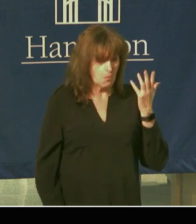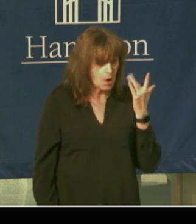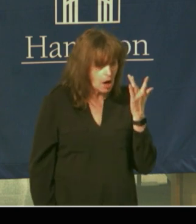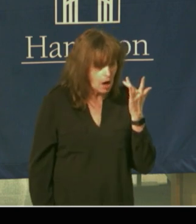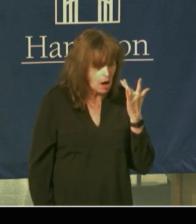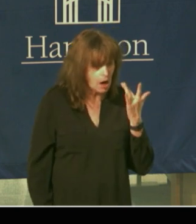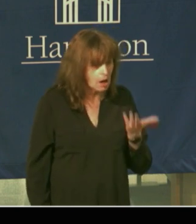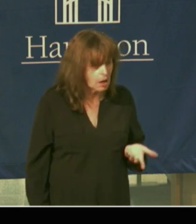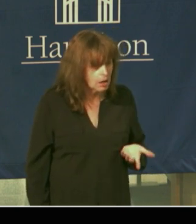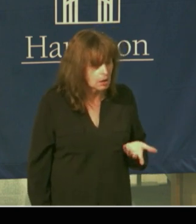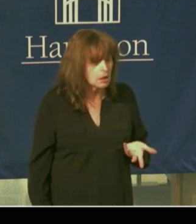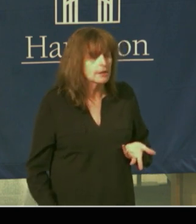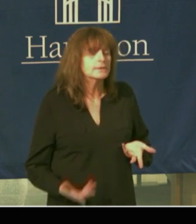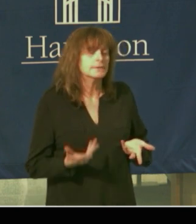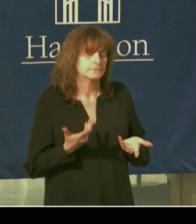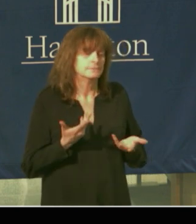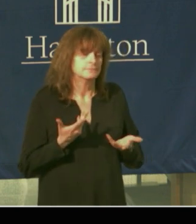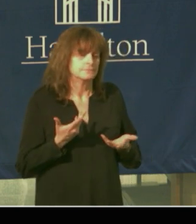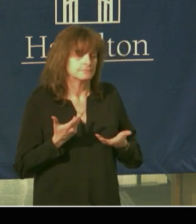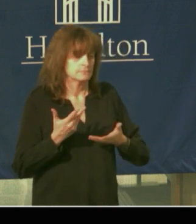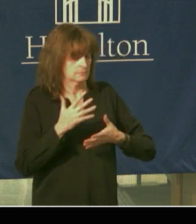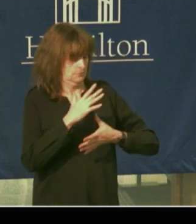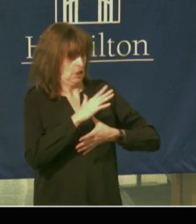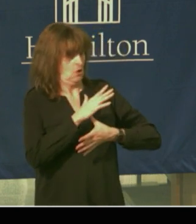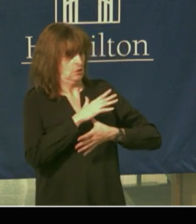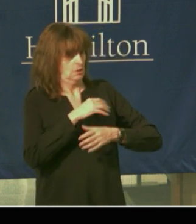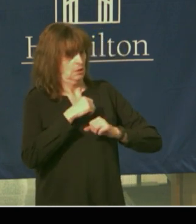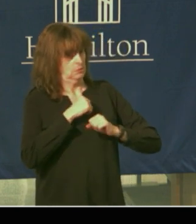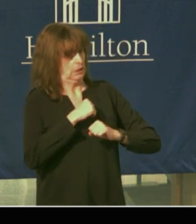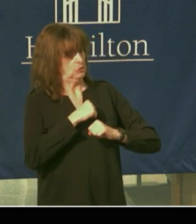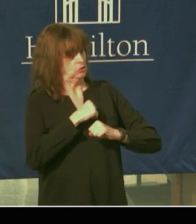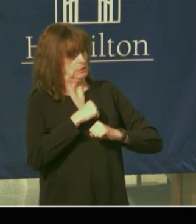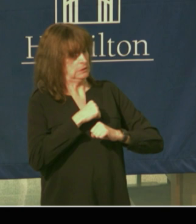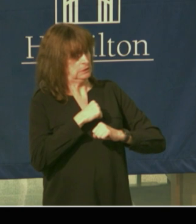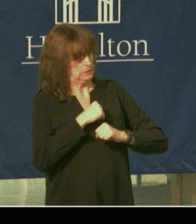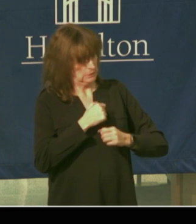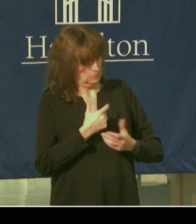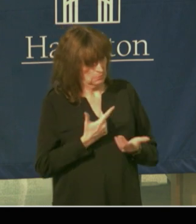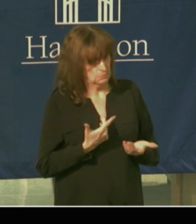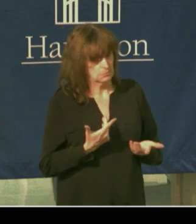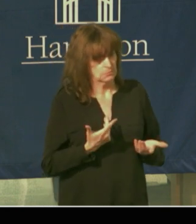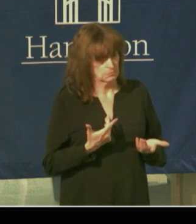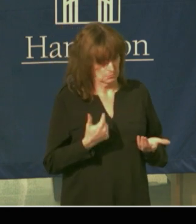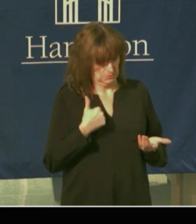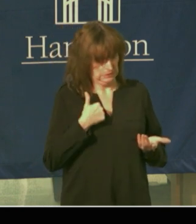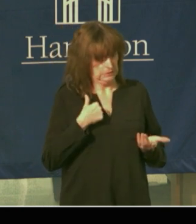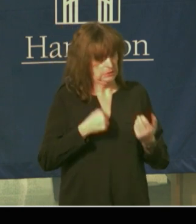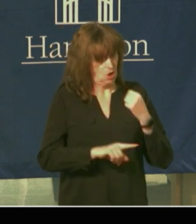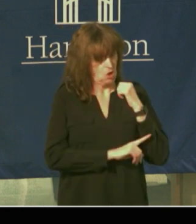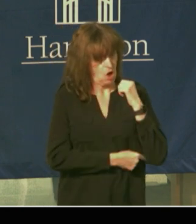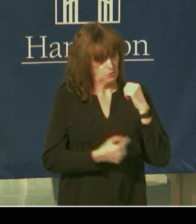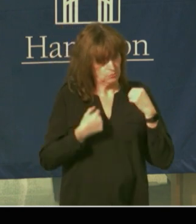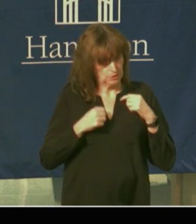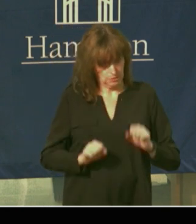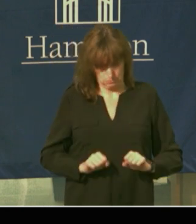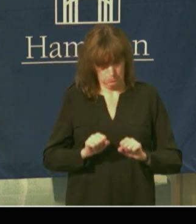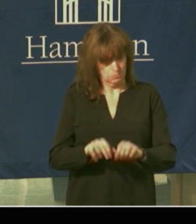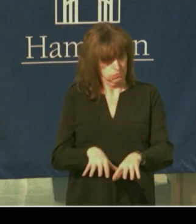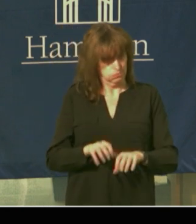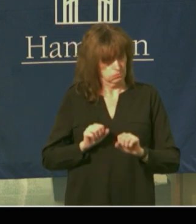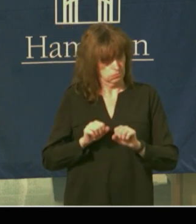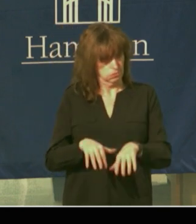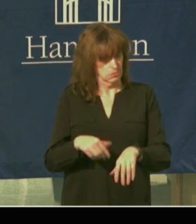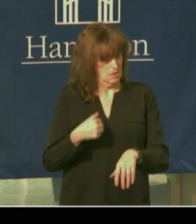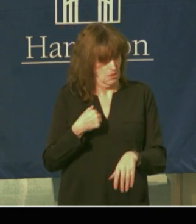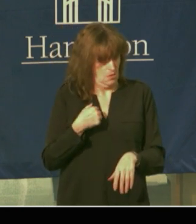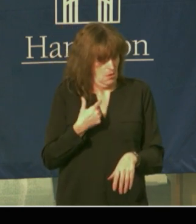happens, albeit fairly low. It's me unloading my garbage into a bin. We expect that program to be open within the next couple of days, and